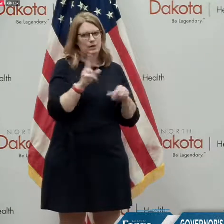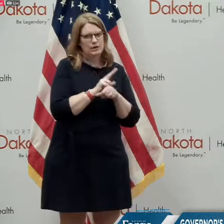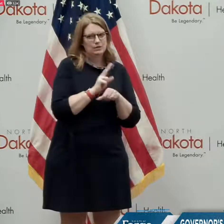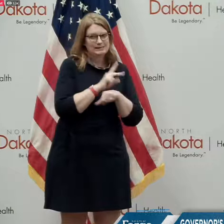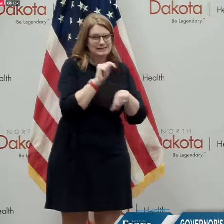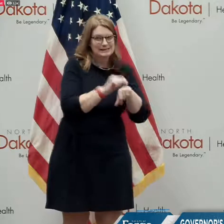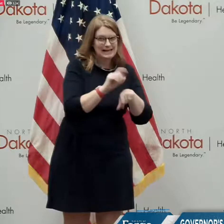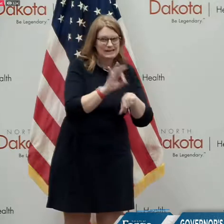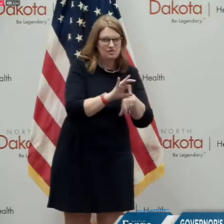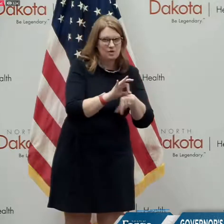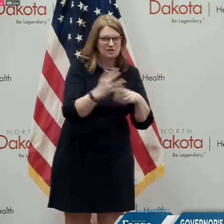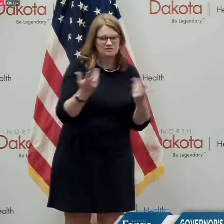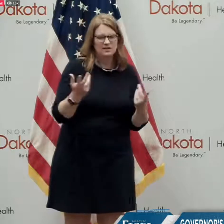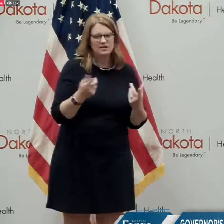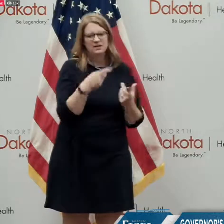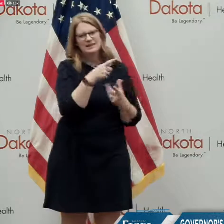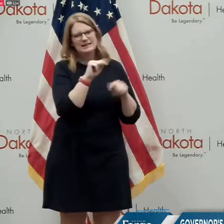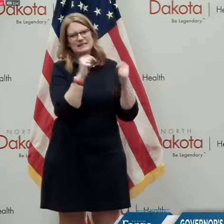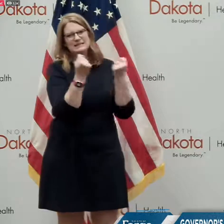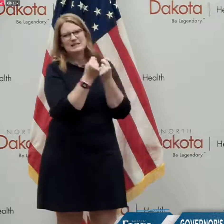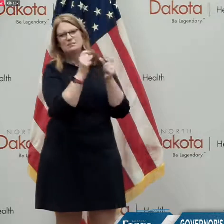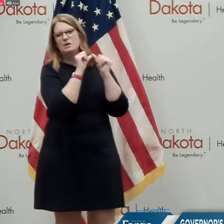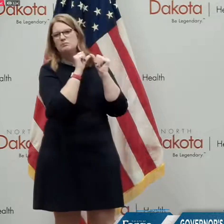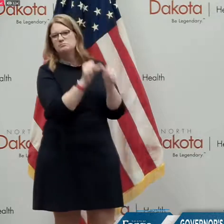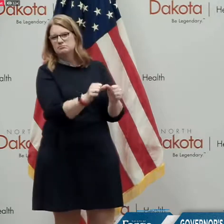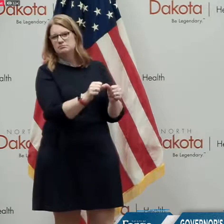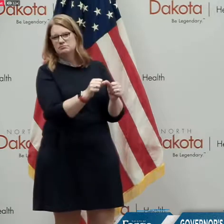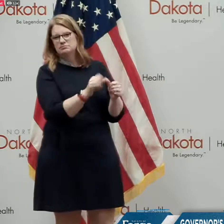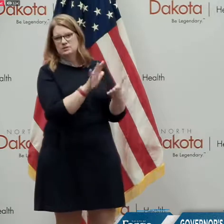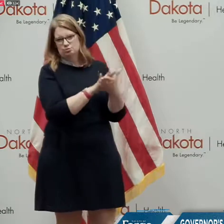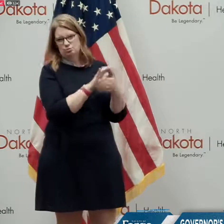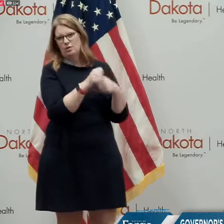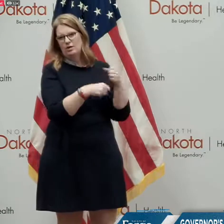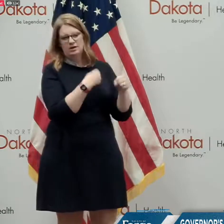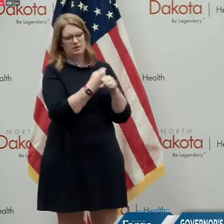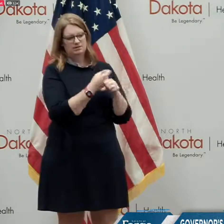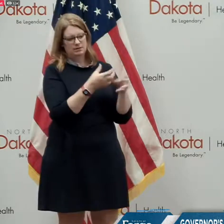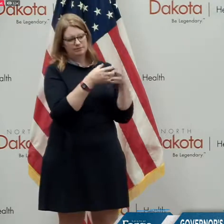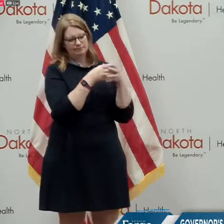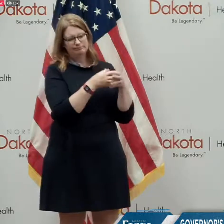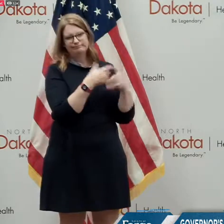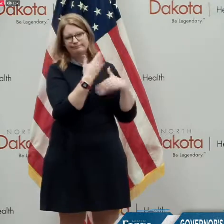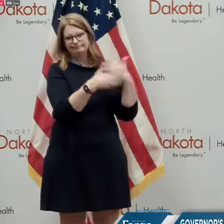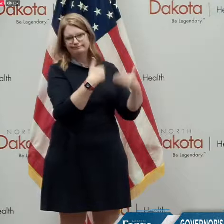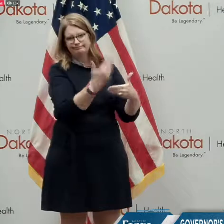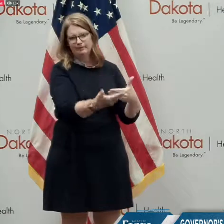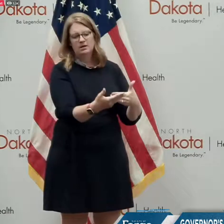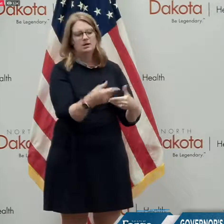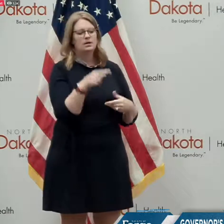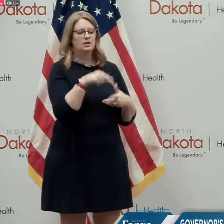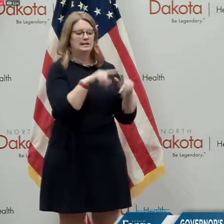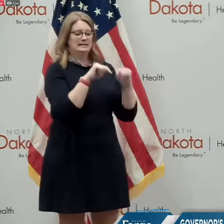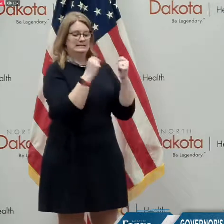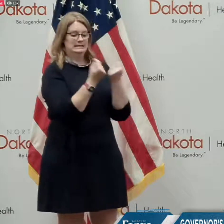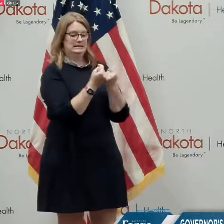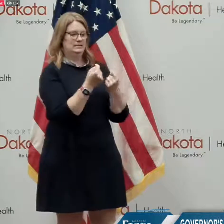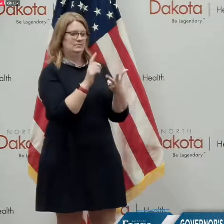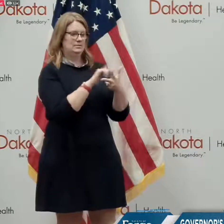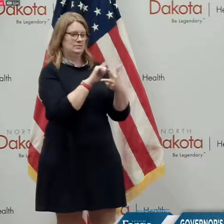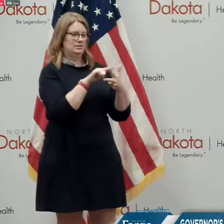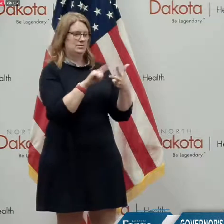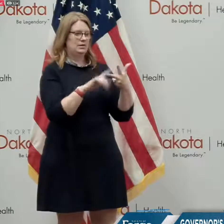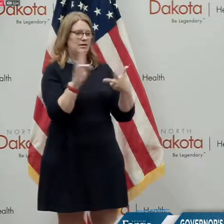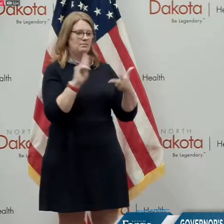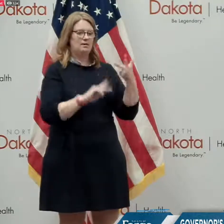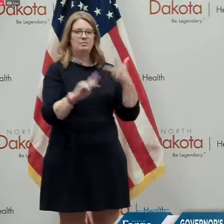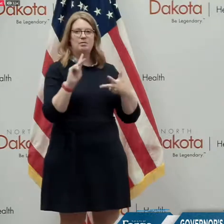team will be together through the school year to assist. And so this team is comprised of 3 individuals